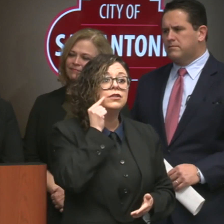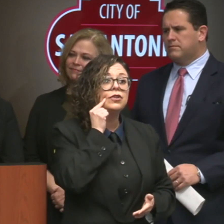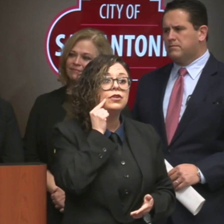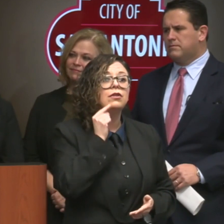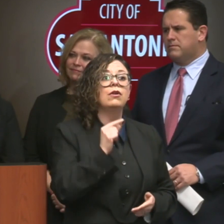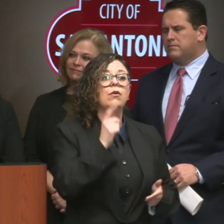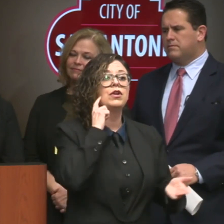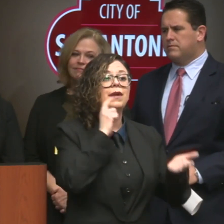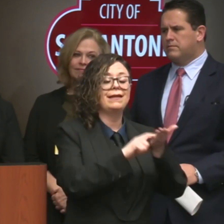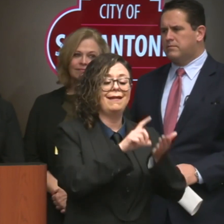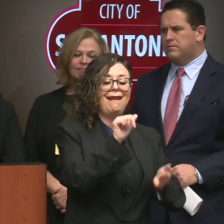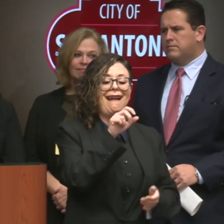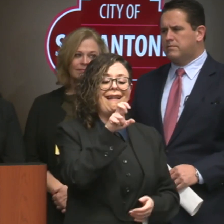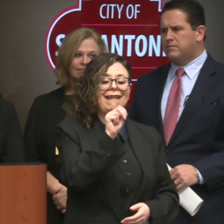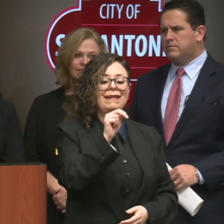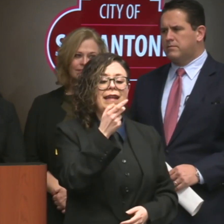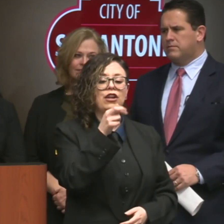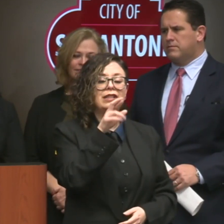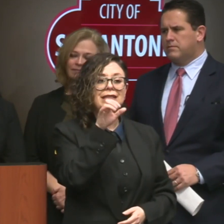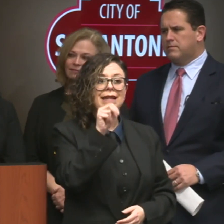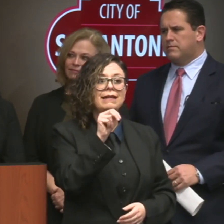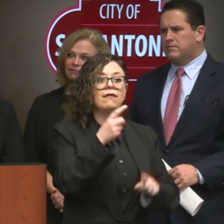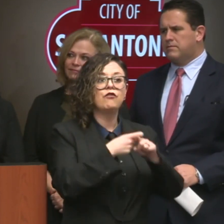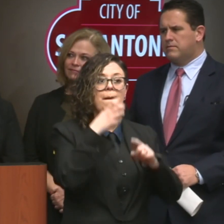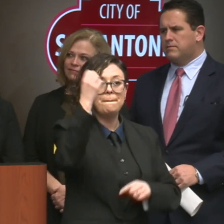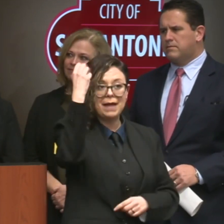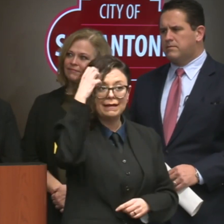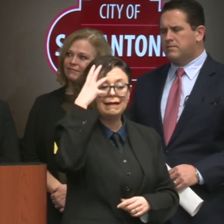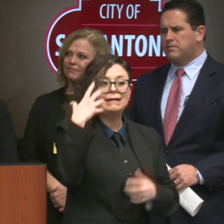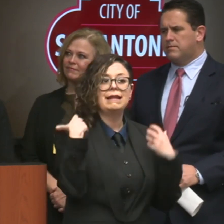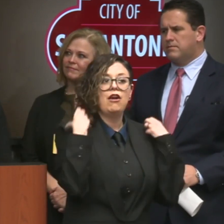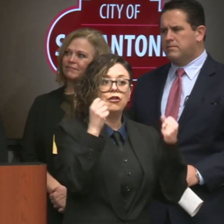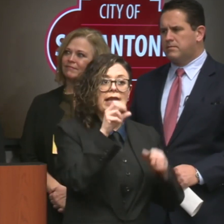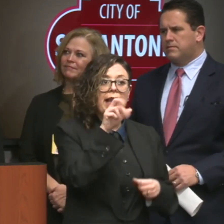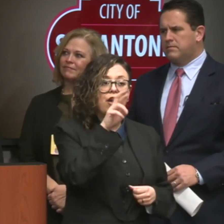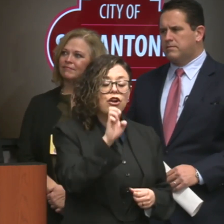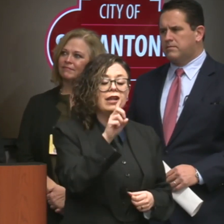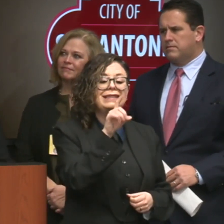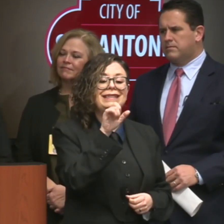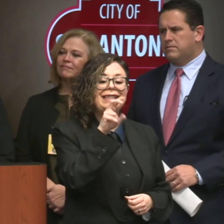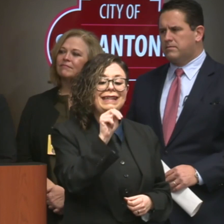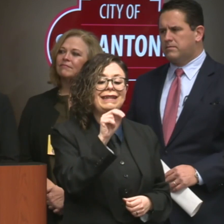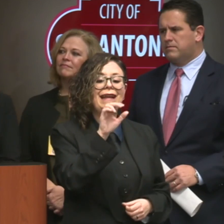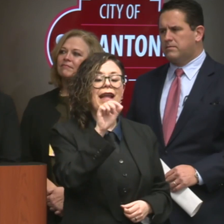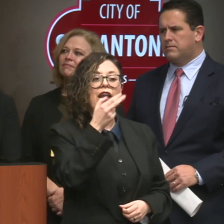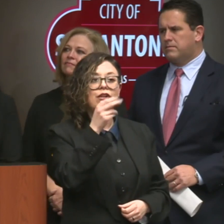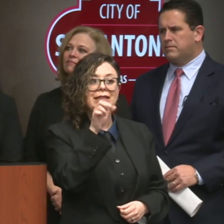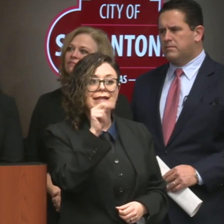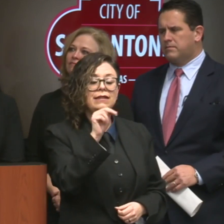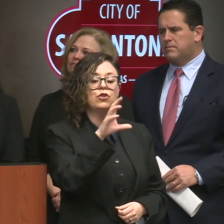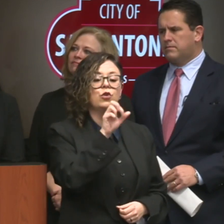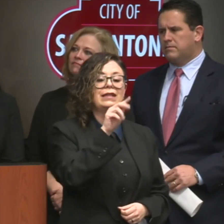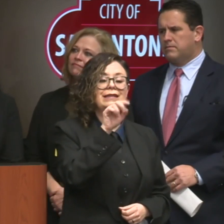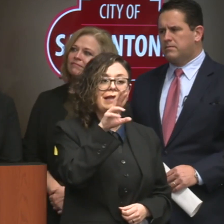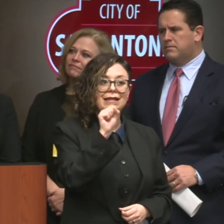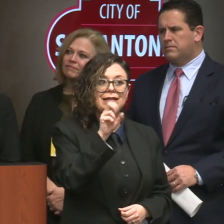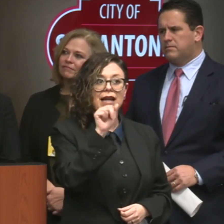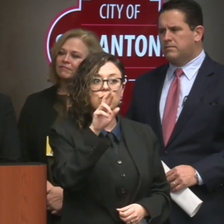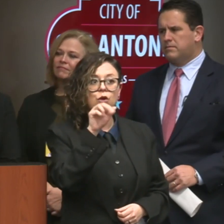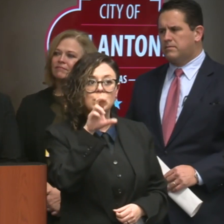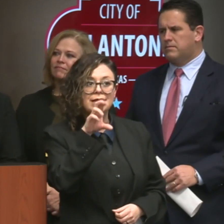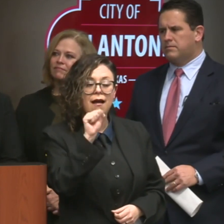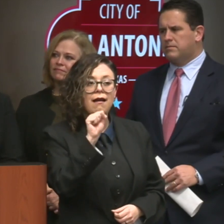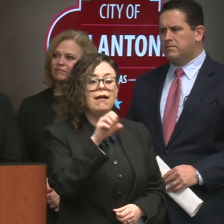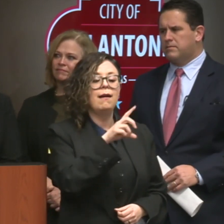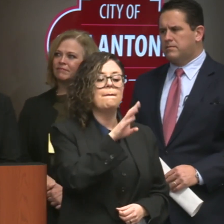to recognize Alan Harrison, Methodist Healthcare, Dean Alexander, Christus Santa Rosa, Dr. Brian Alslip, University